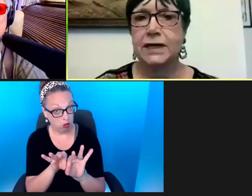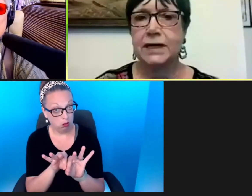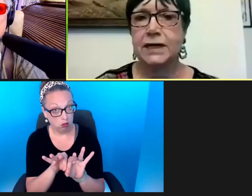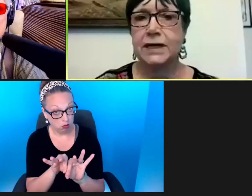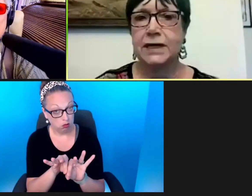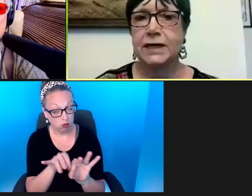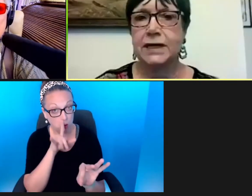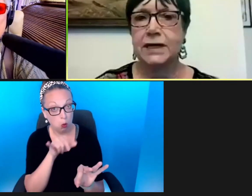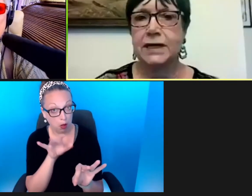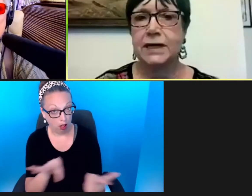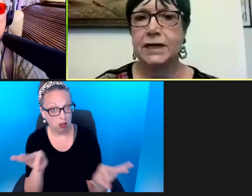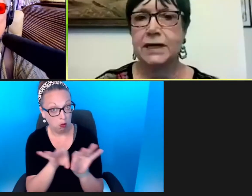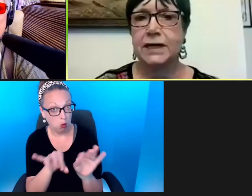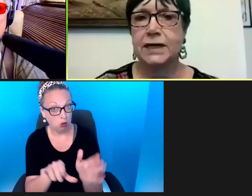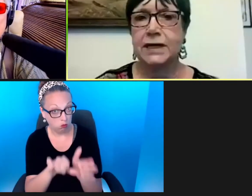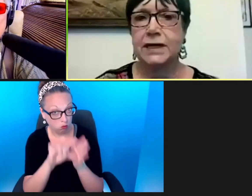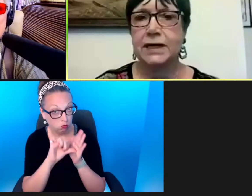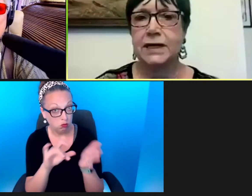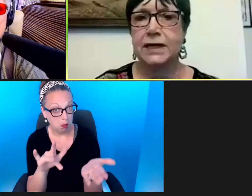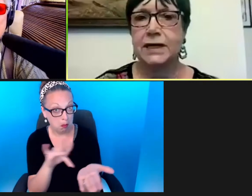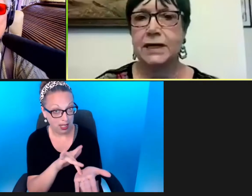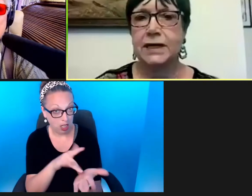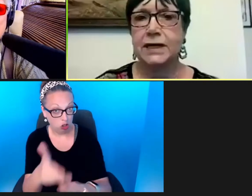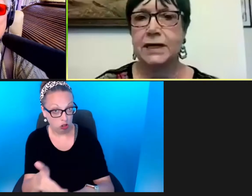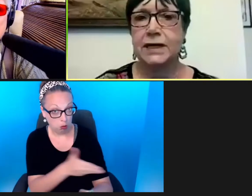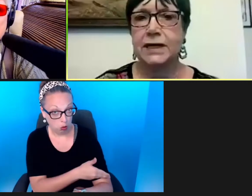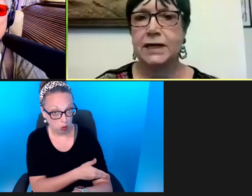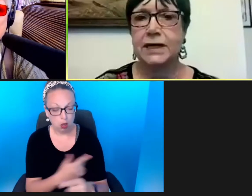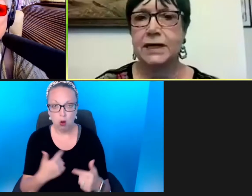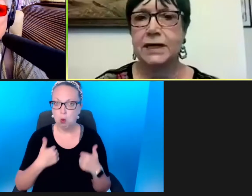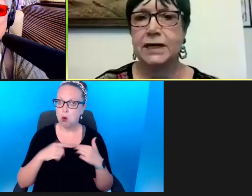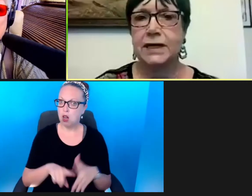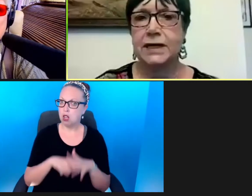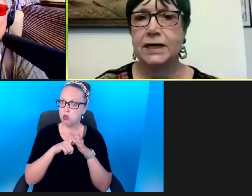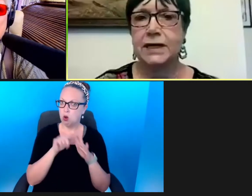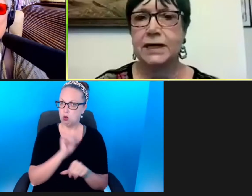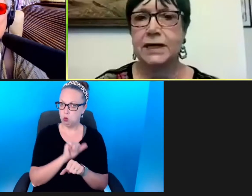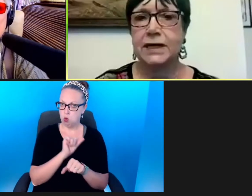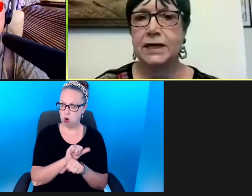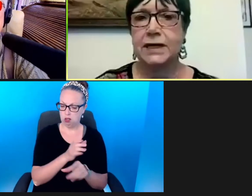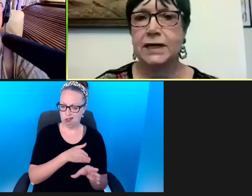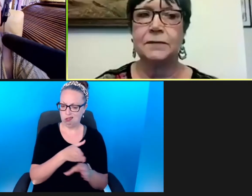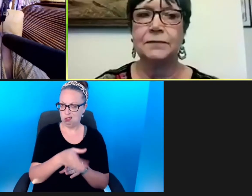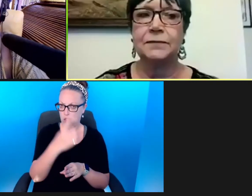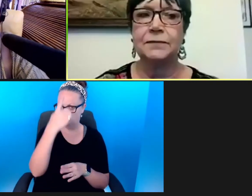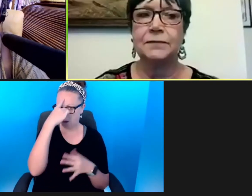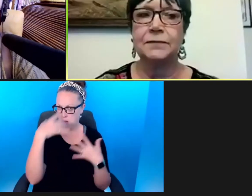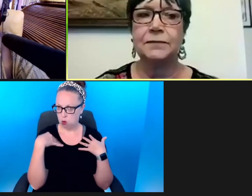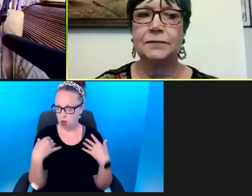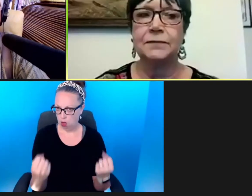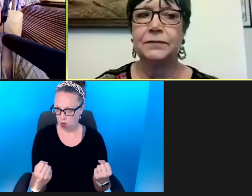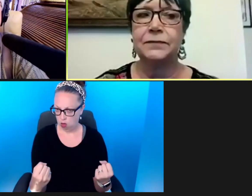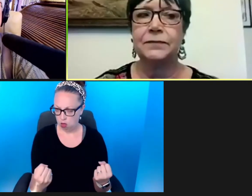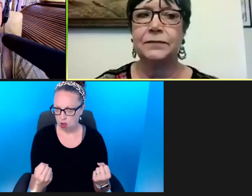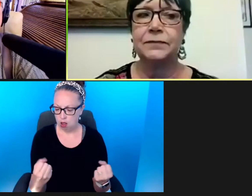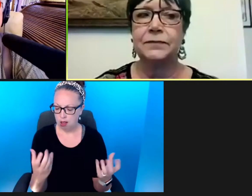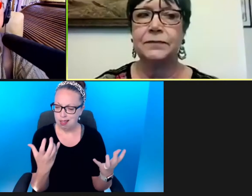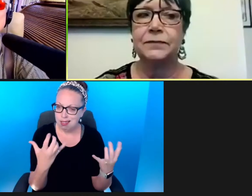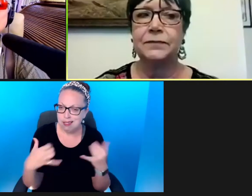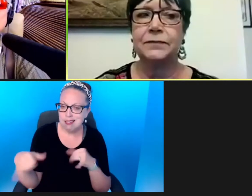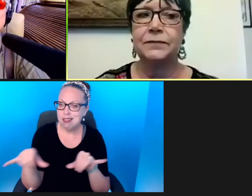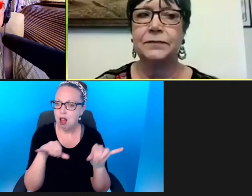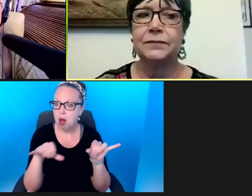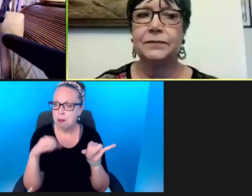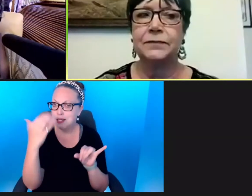underestimated. When I began working in the field of mental health, the common